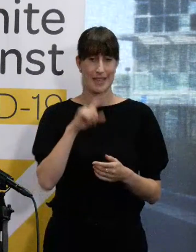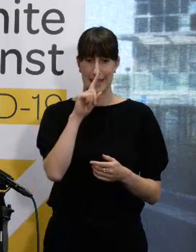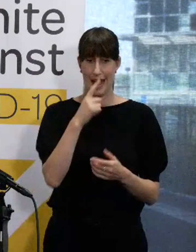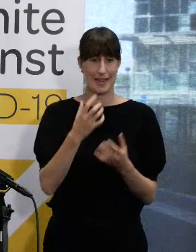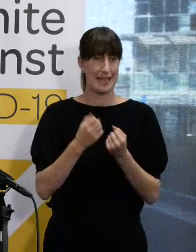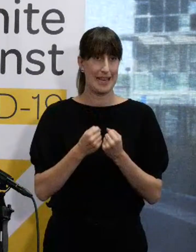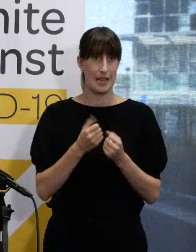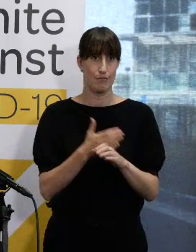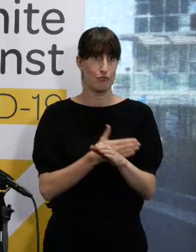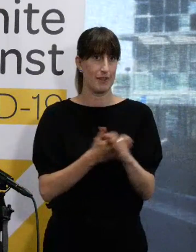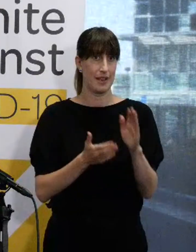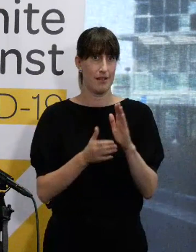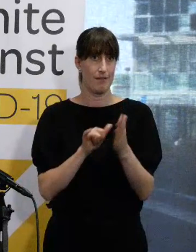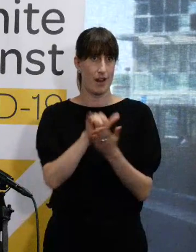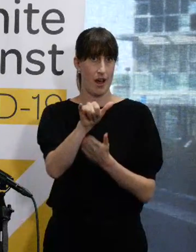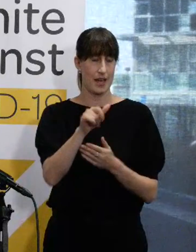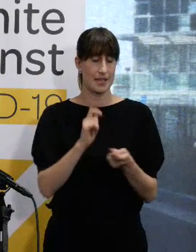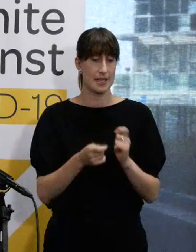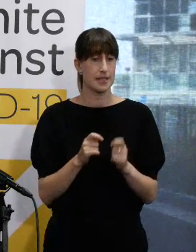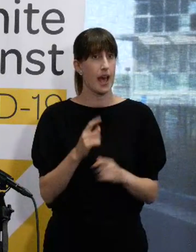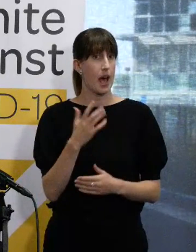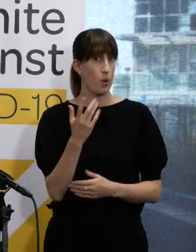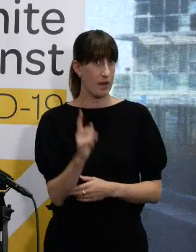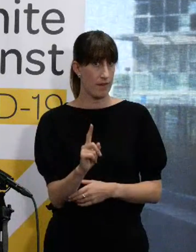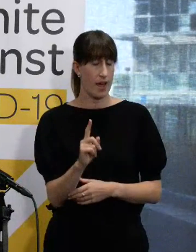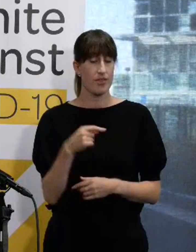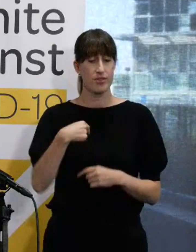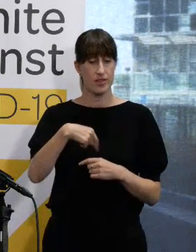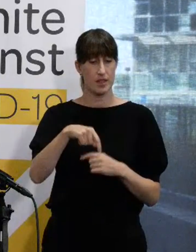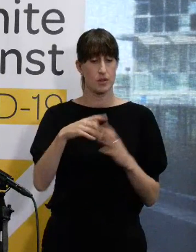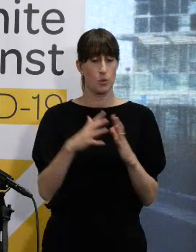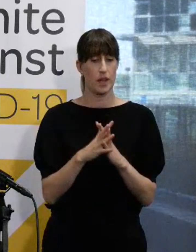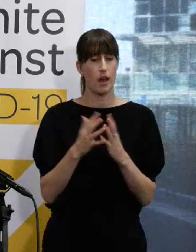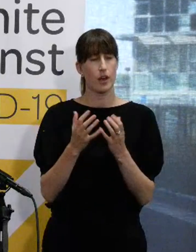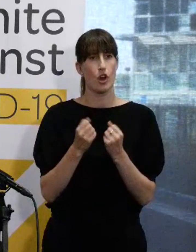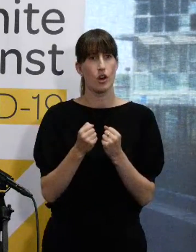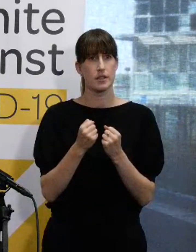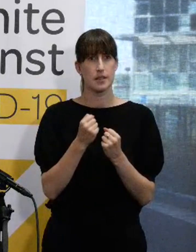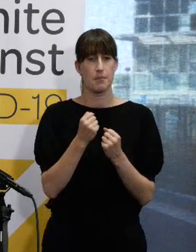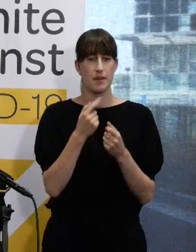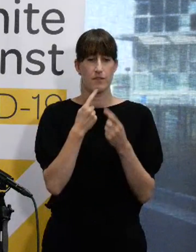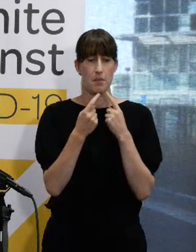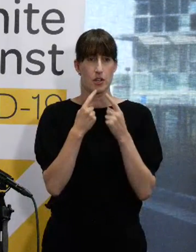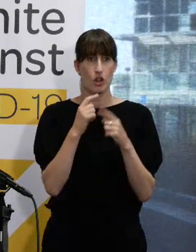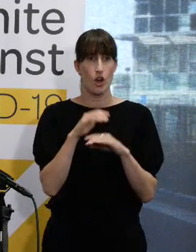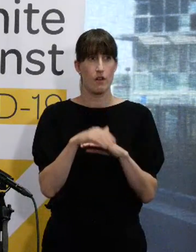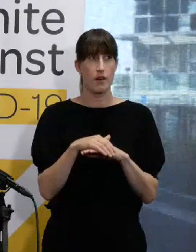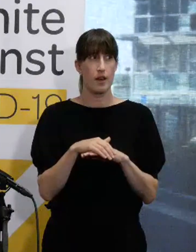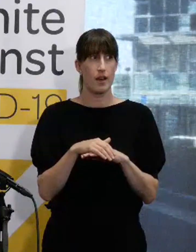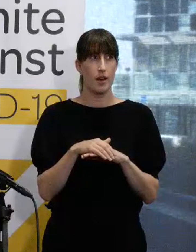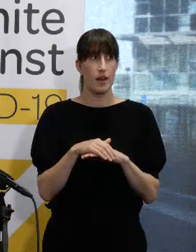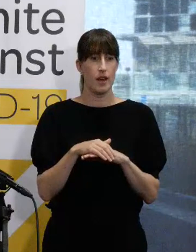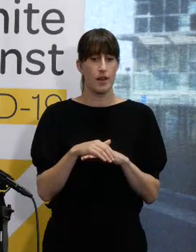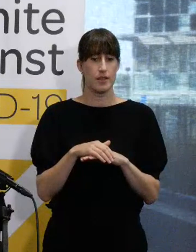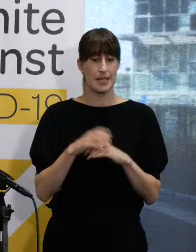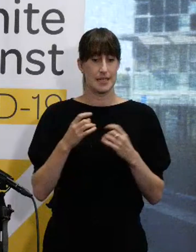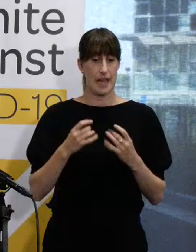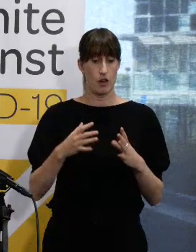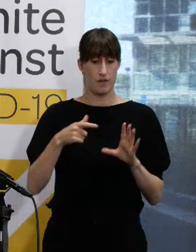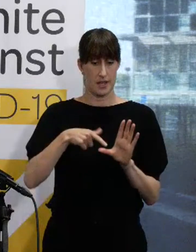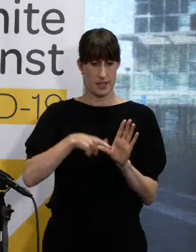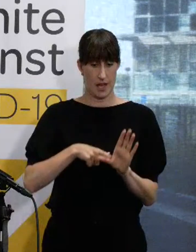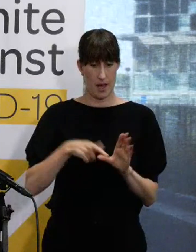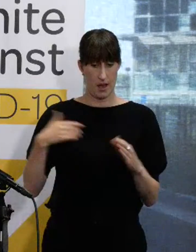get some figures earlier this week which showed that there were around 100 people since the start of the year who hadn't